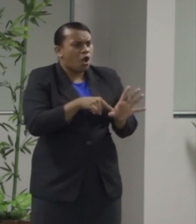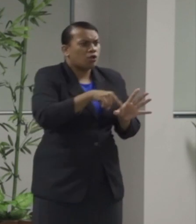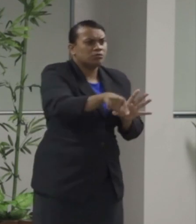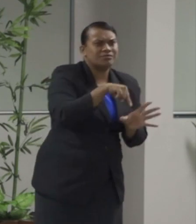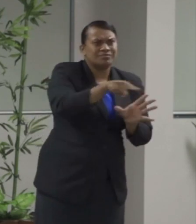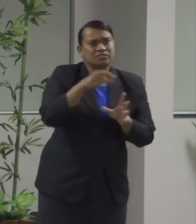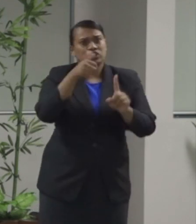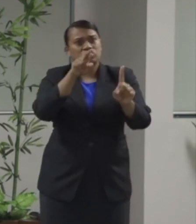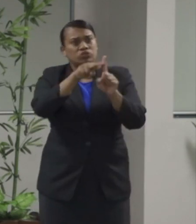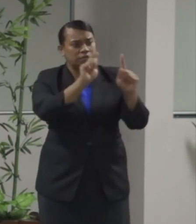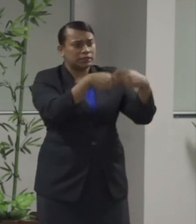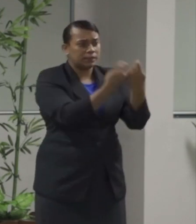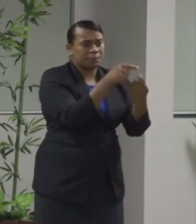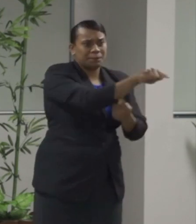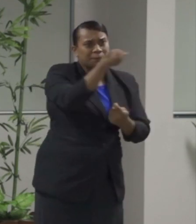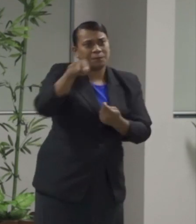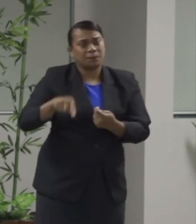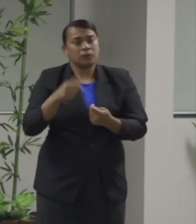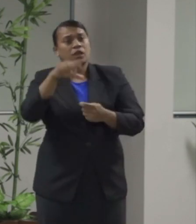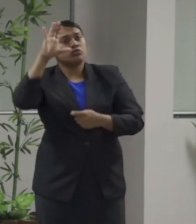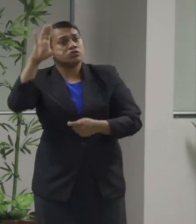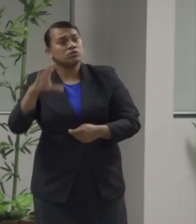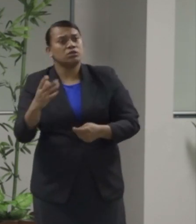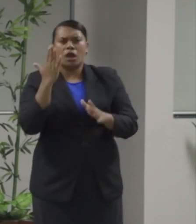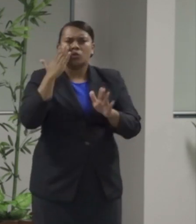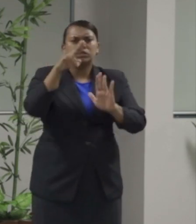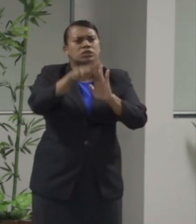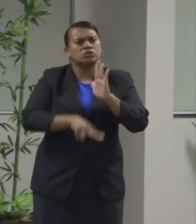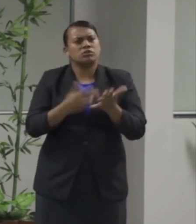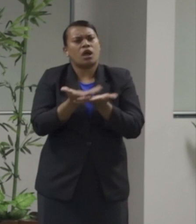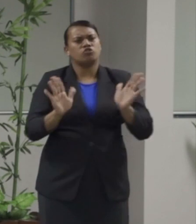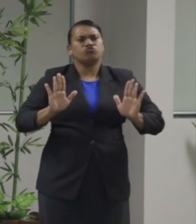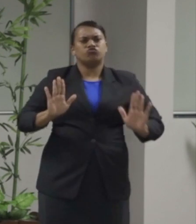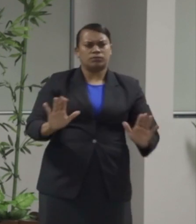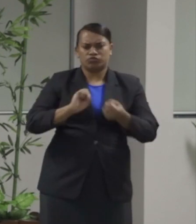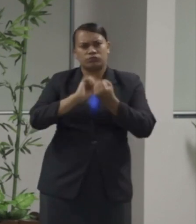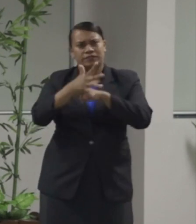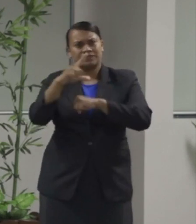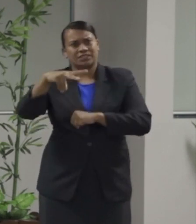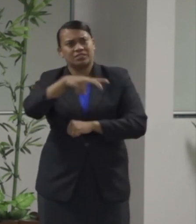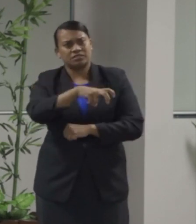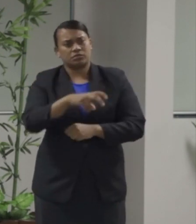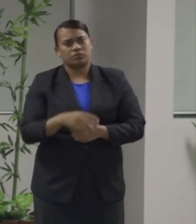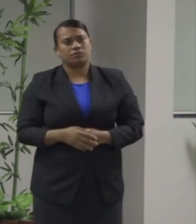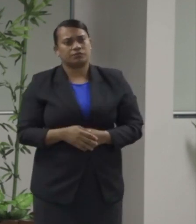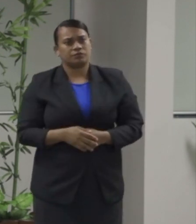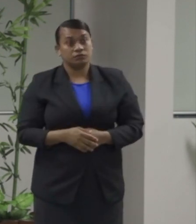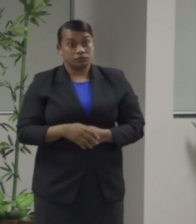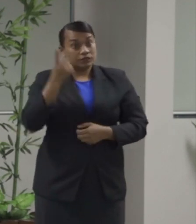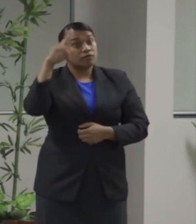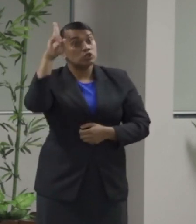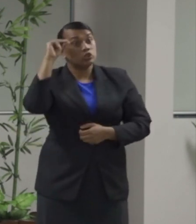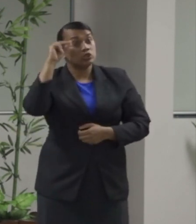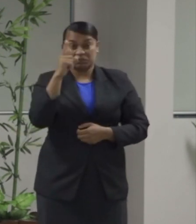raising community awareness of how to combat coronavirus. Those Fijians under compulsory